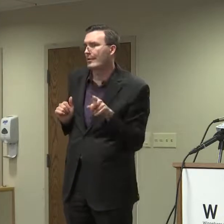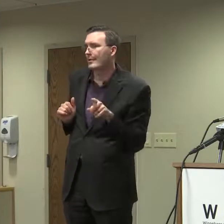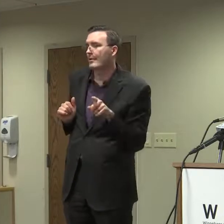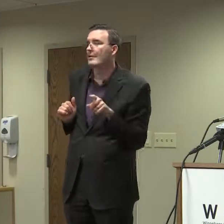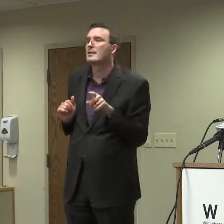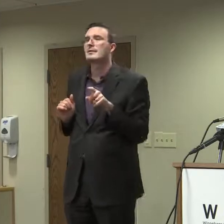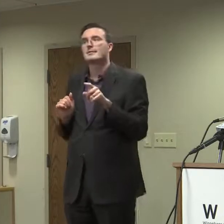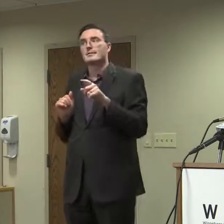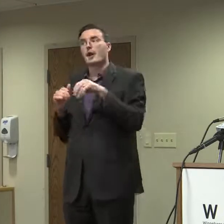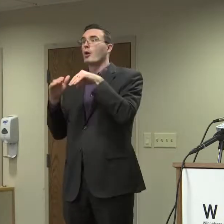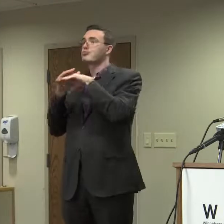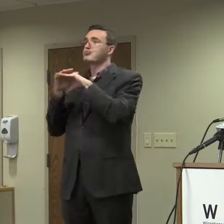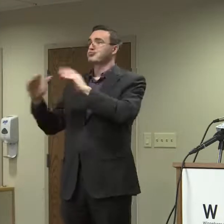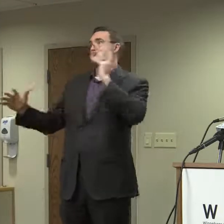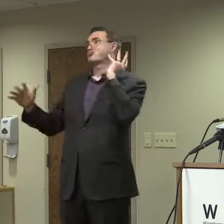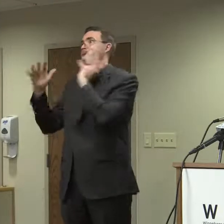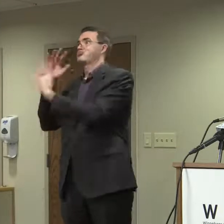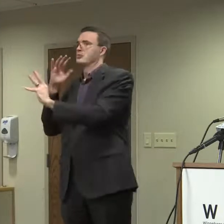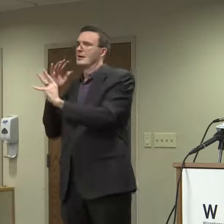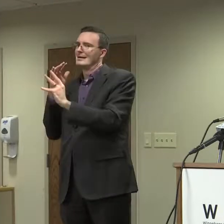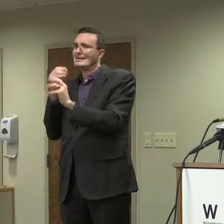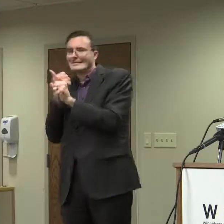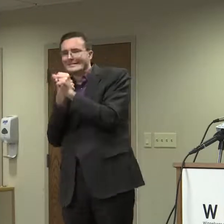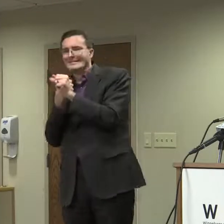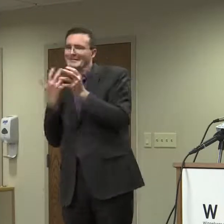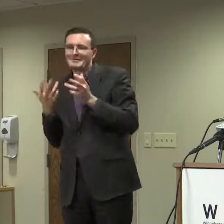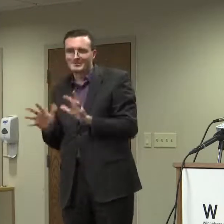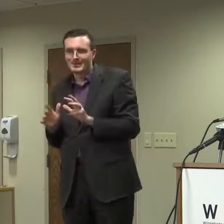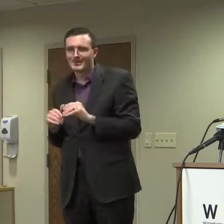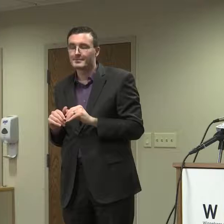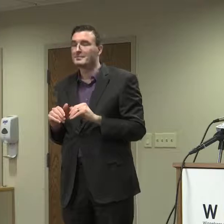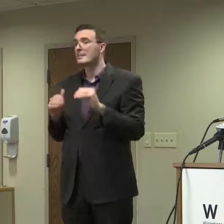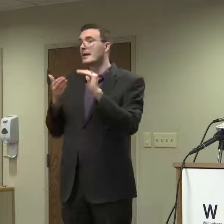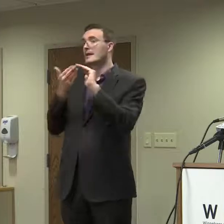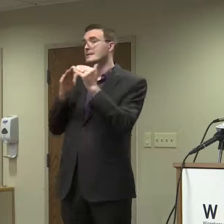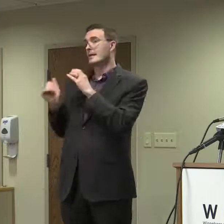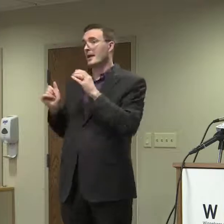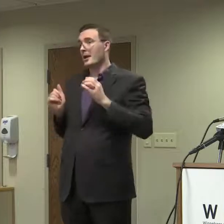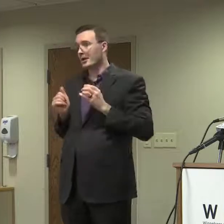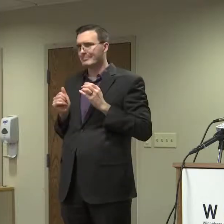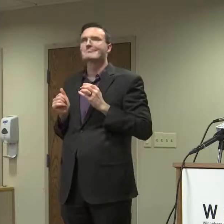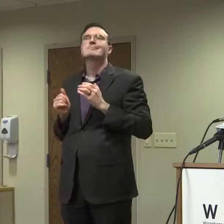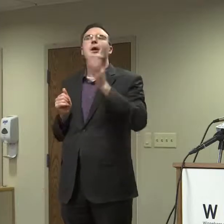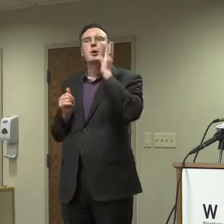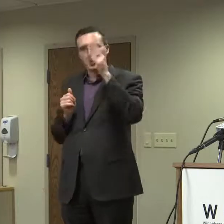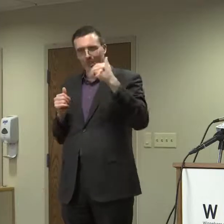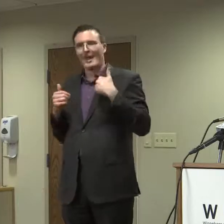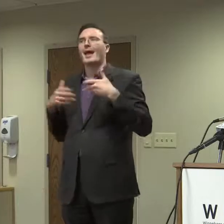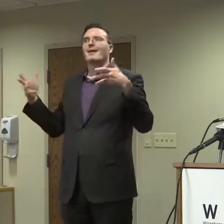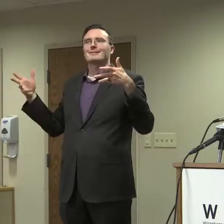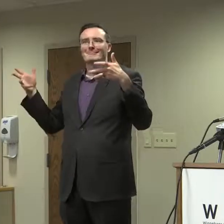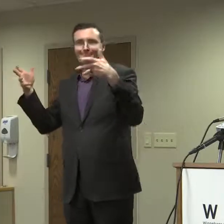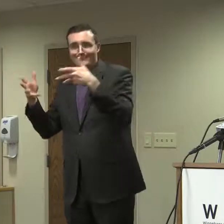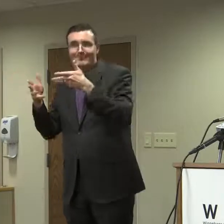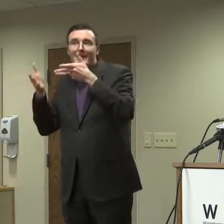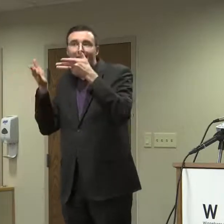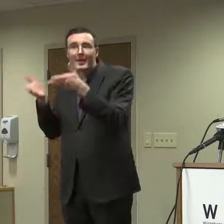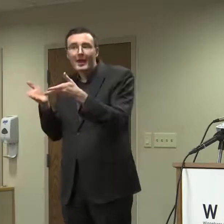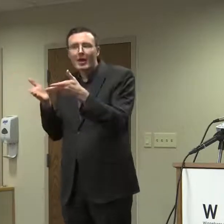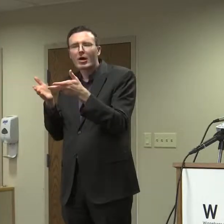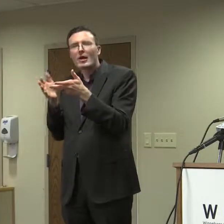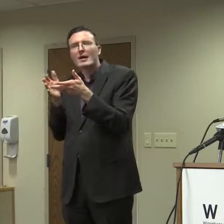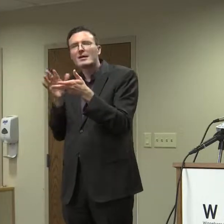all precautions possible. For City Council, we'll have in-person council, but it'll be a little